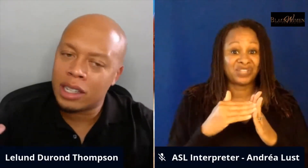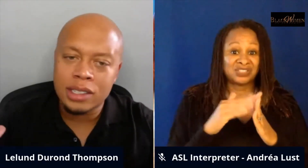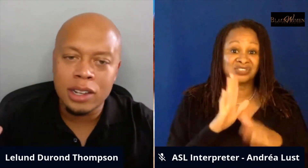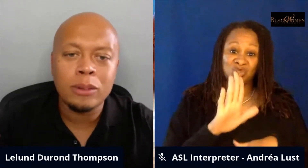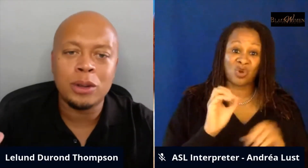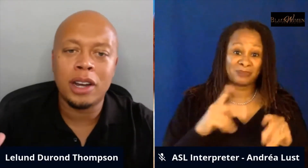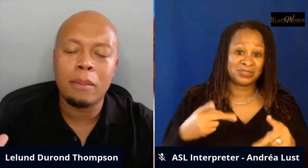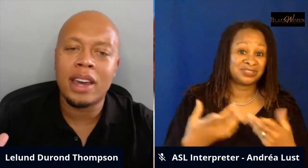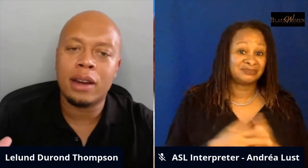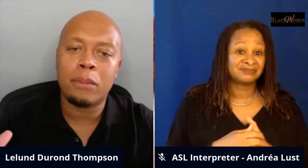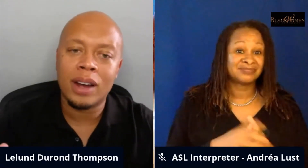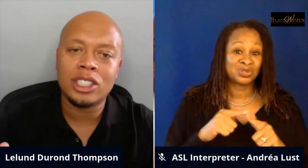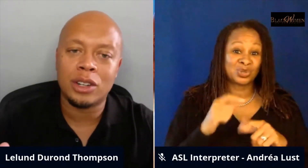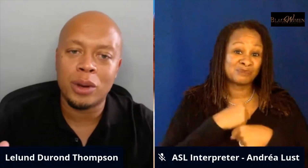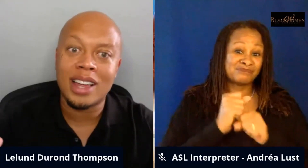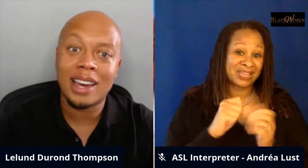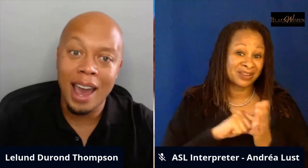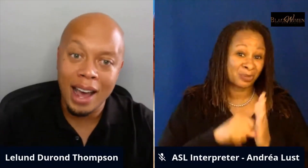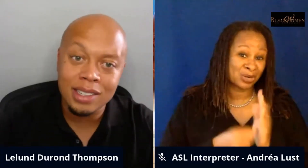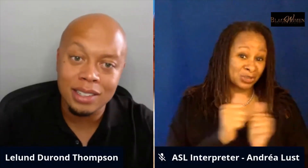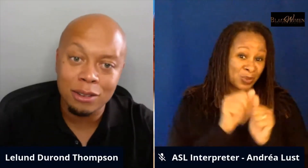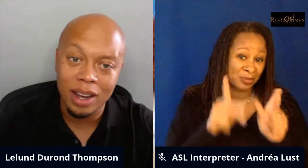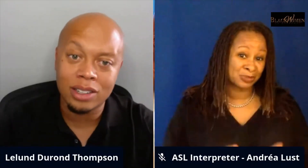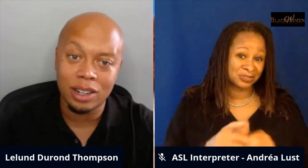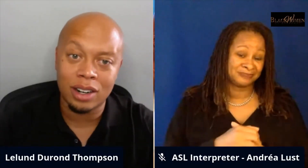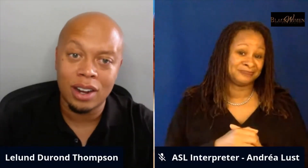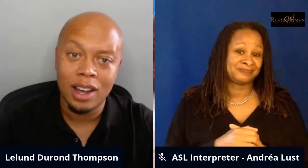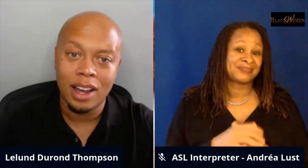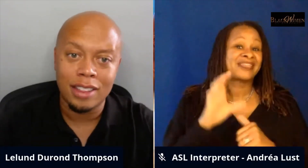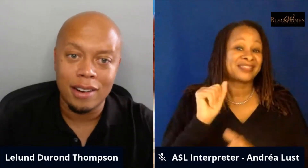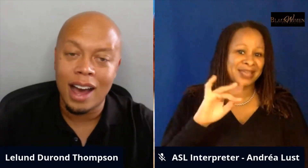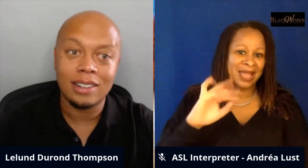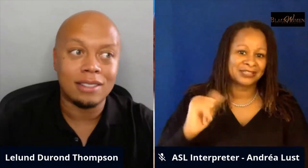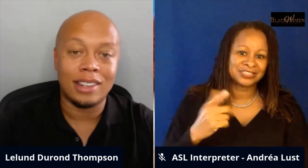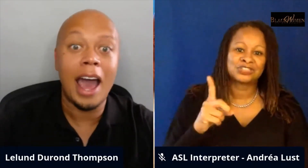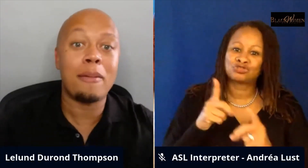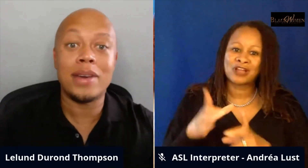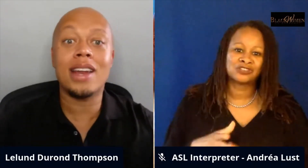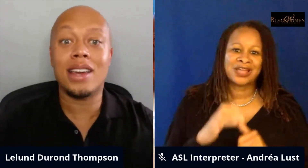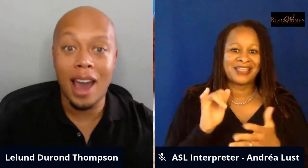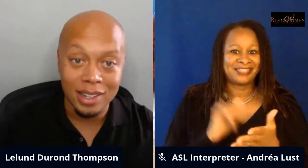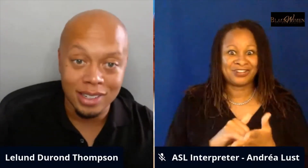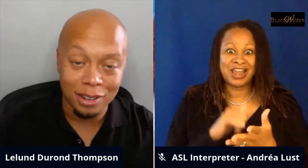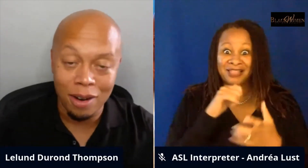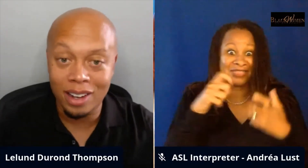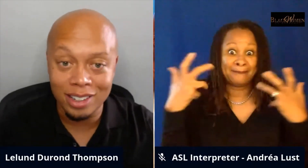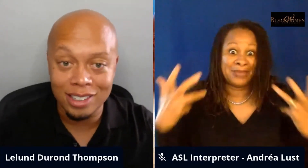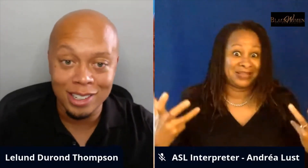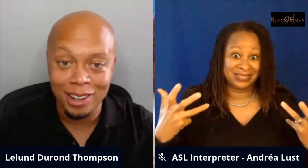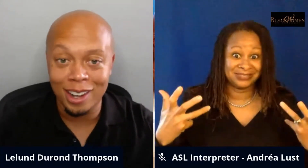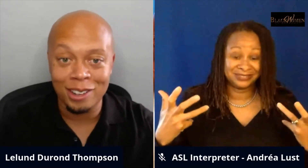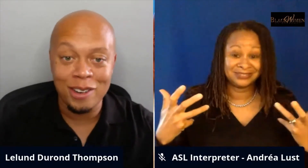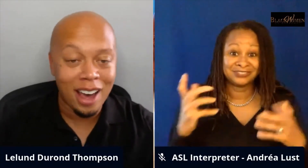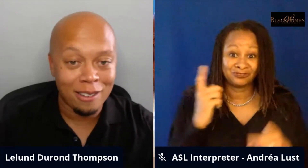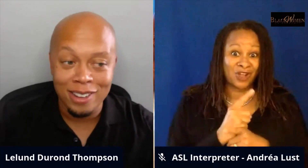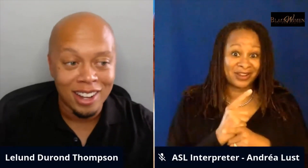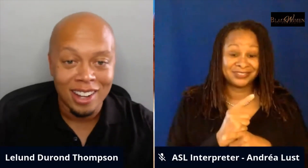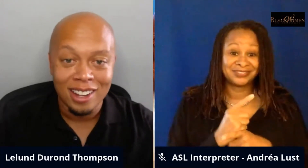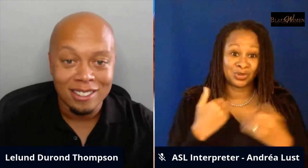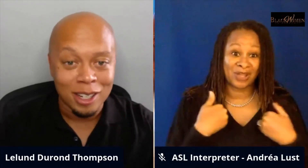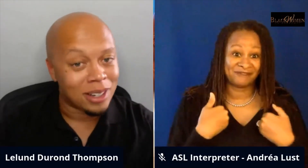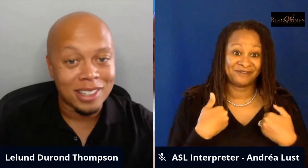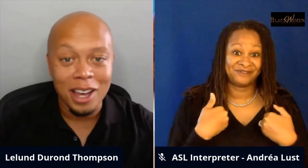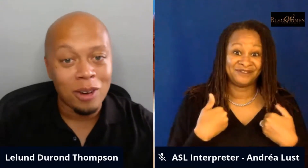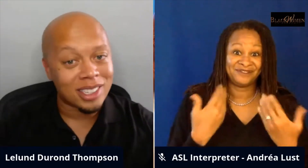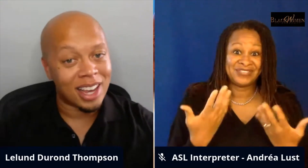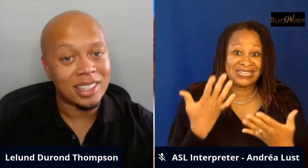opportunity to make an impression with a casting director. And there are not that many casting directors, you have